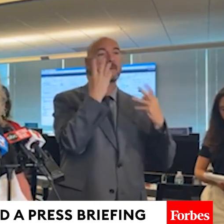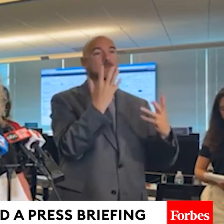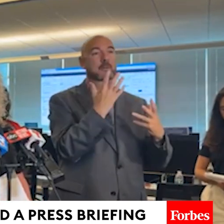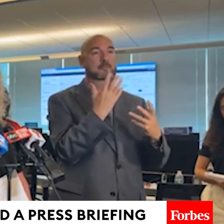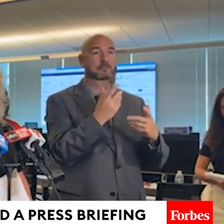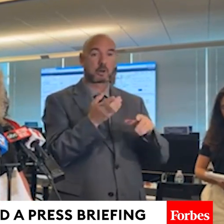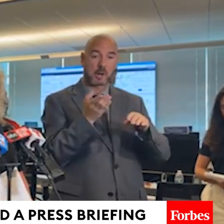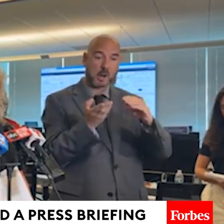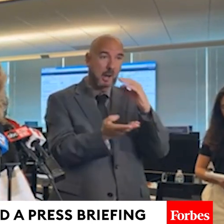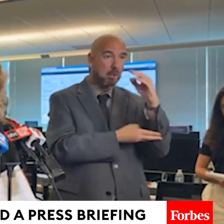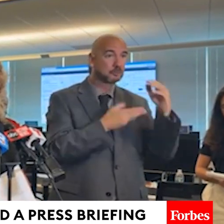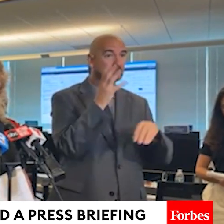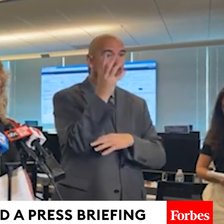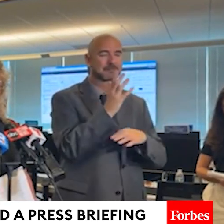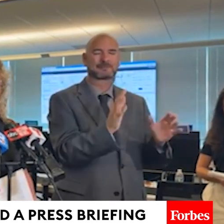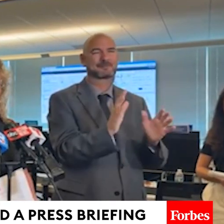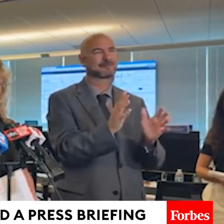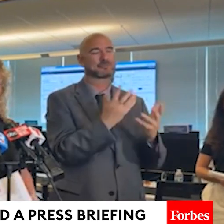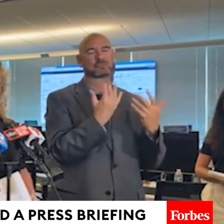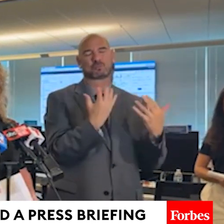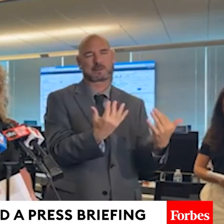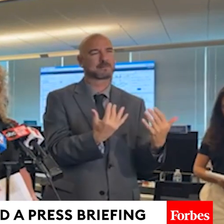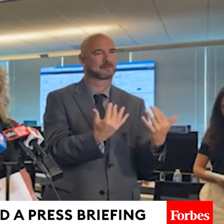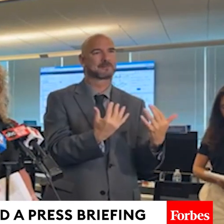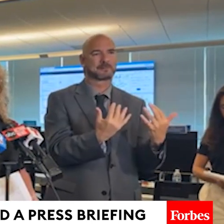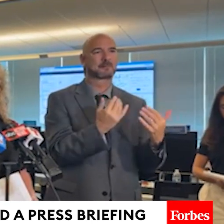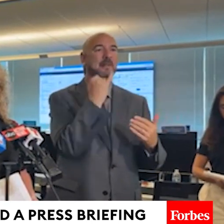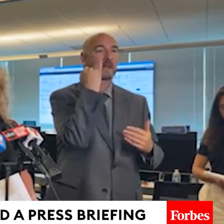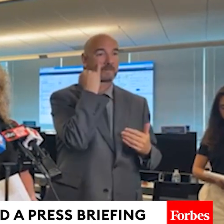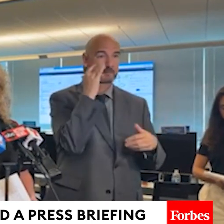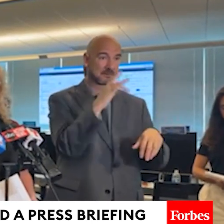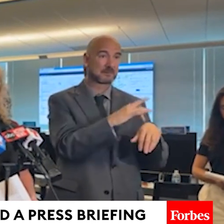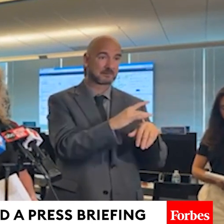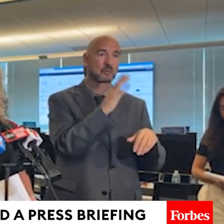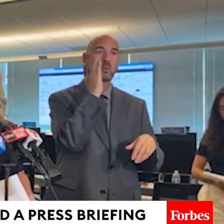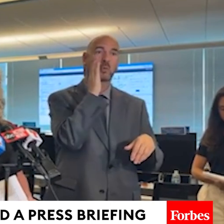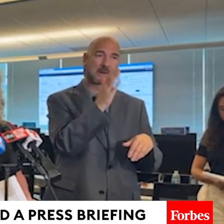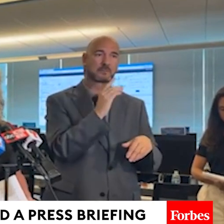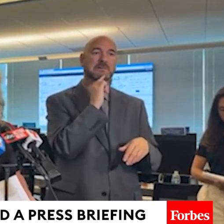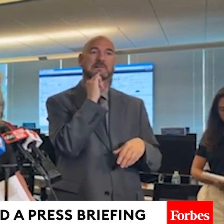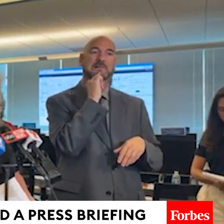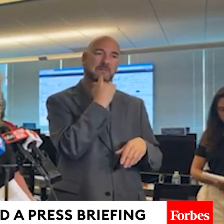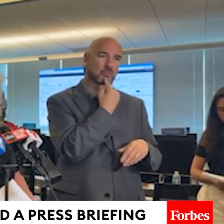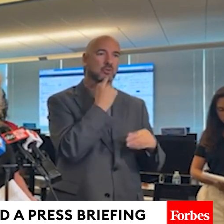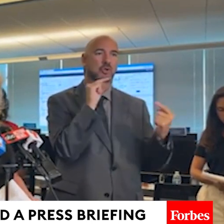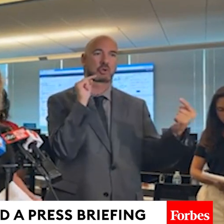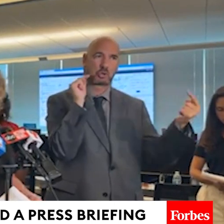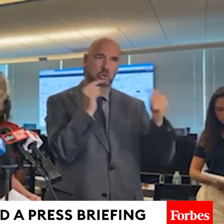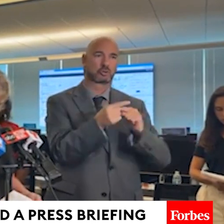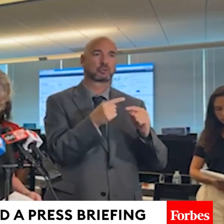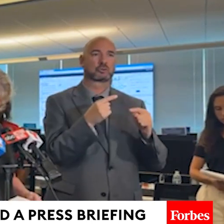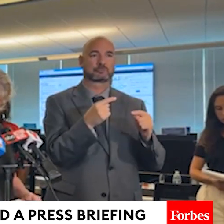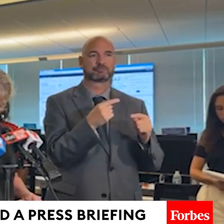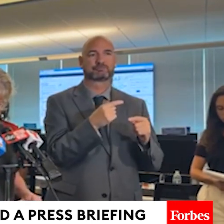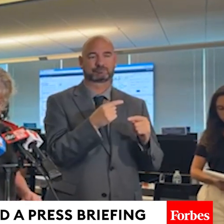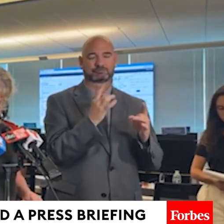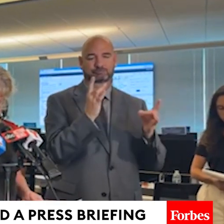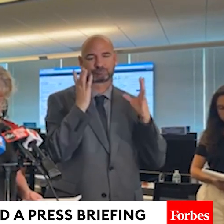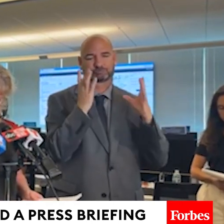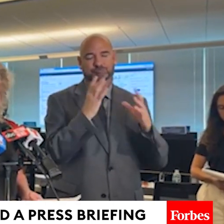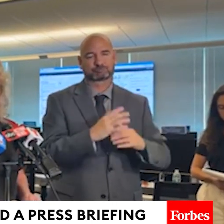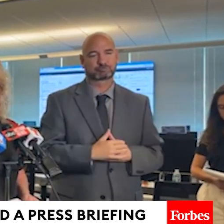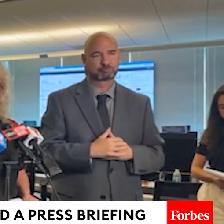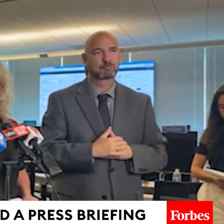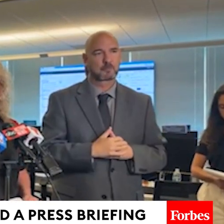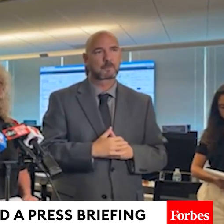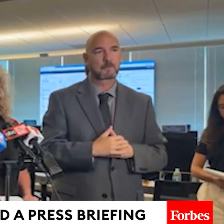Don't touch a fence or anything else they might be touching, because it will conduct electricity and you could be electrocuted. And